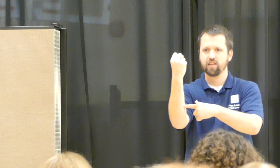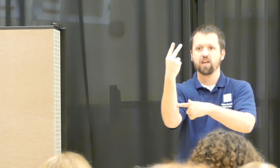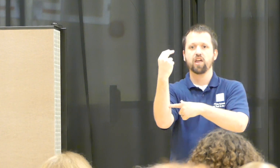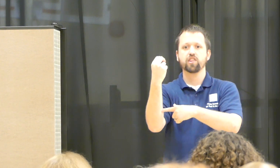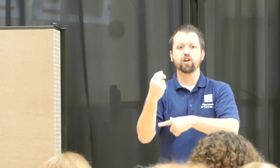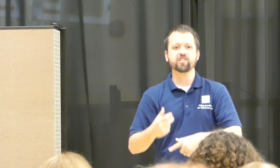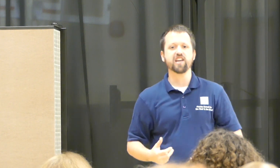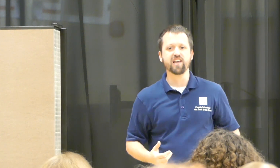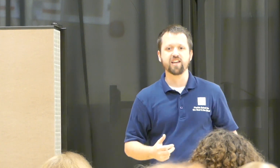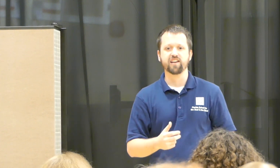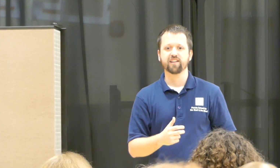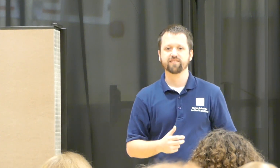12. 13.